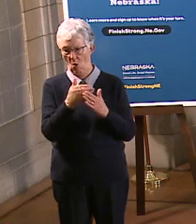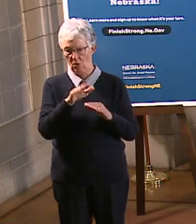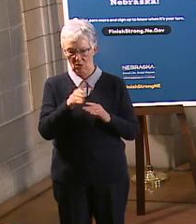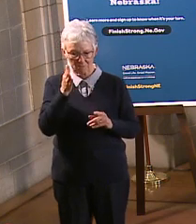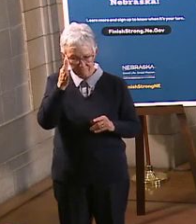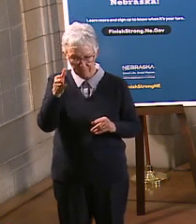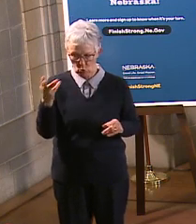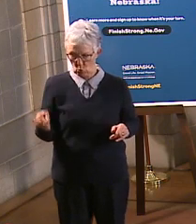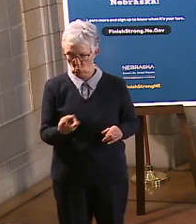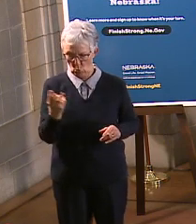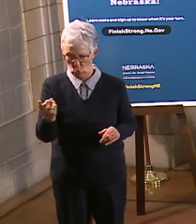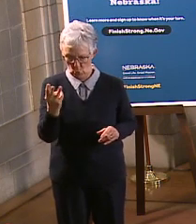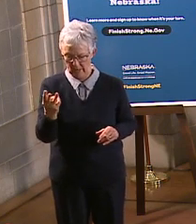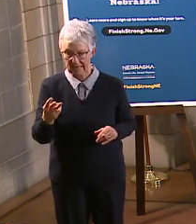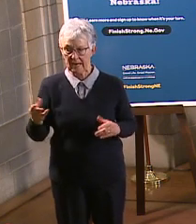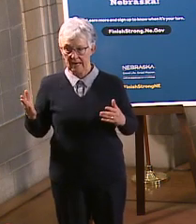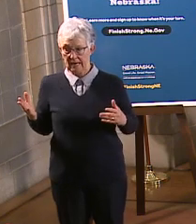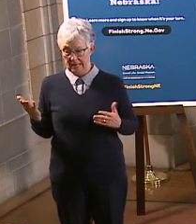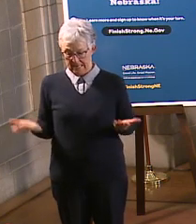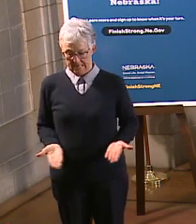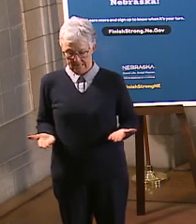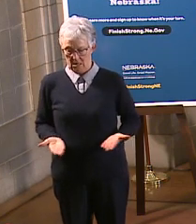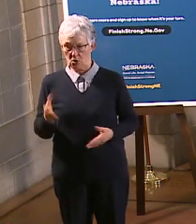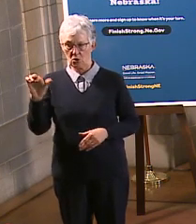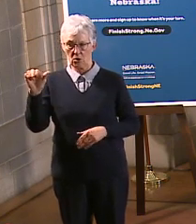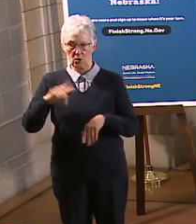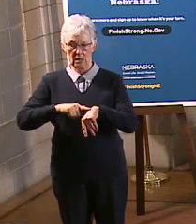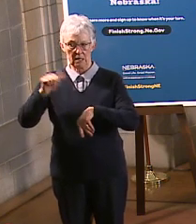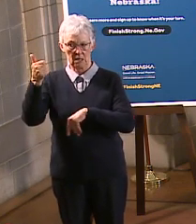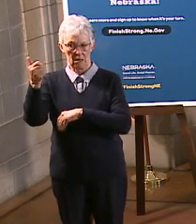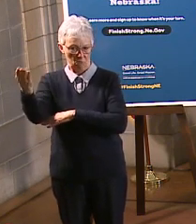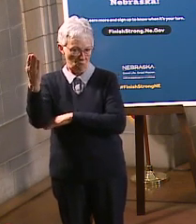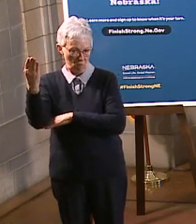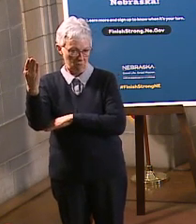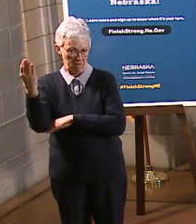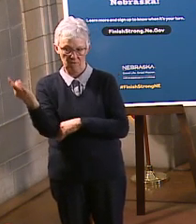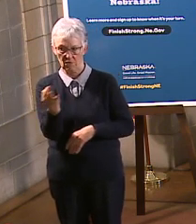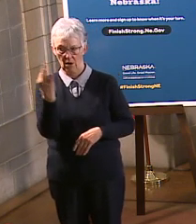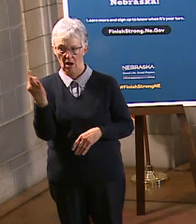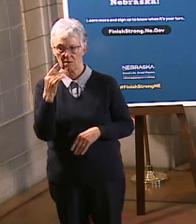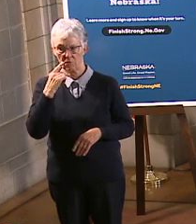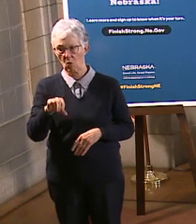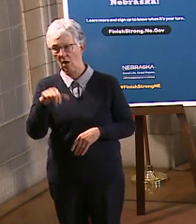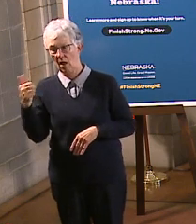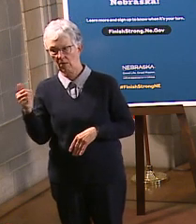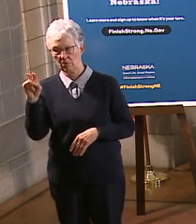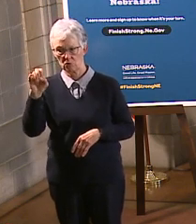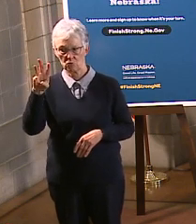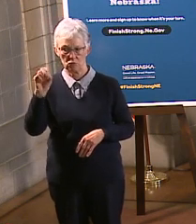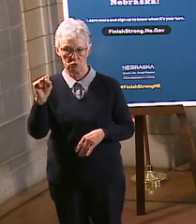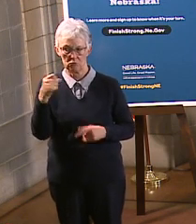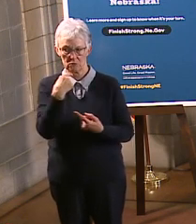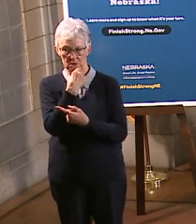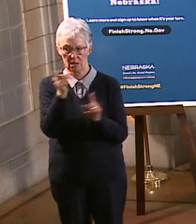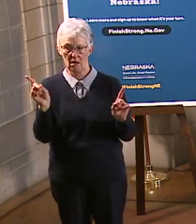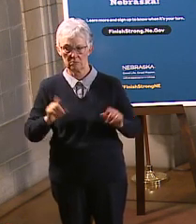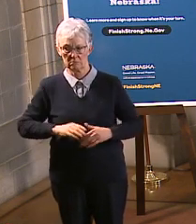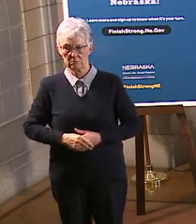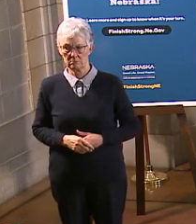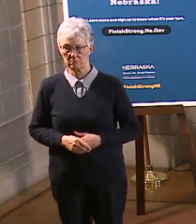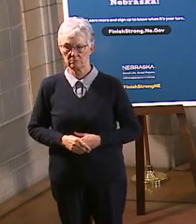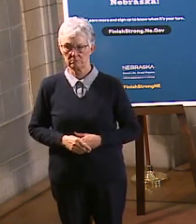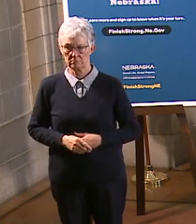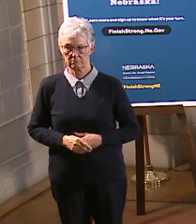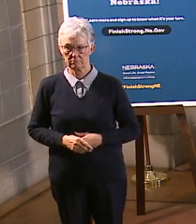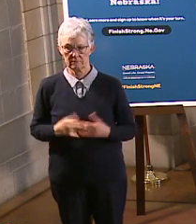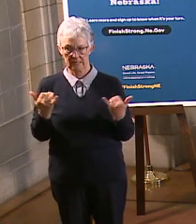in here 10 a.m. on Friday Central Time to have another press briefing as we ordinarily do. Okay, with